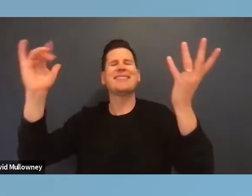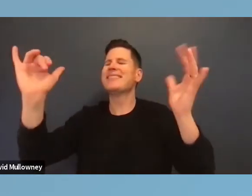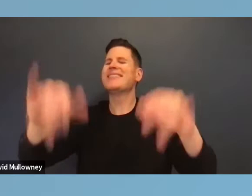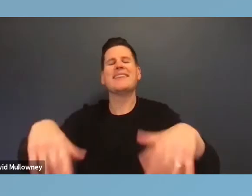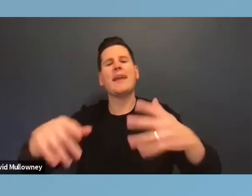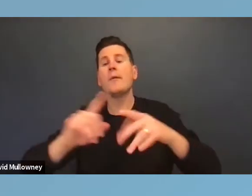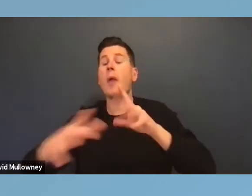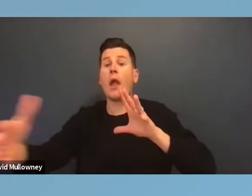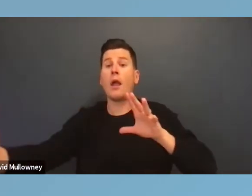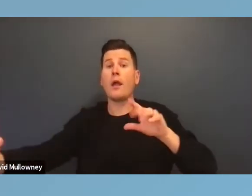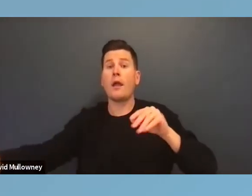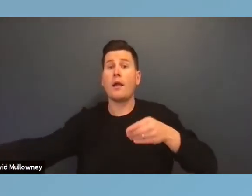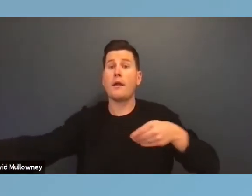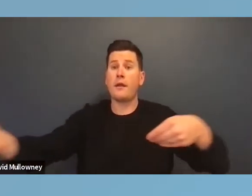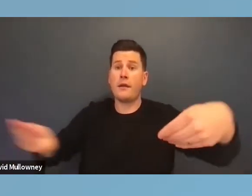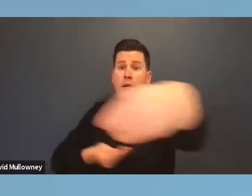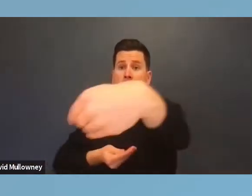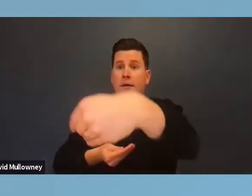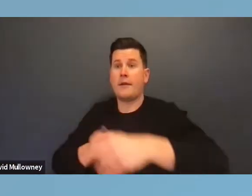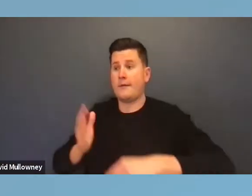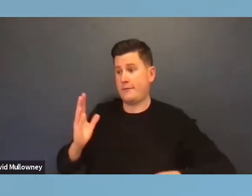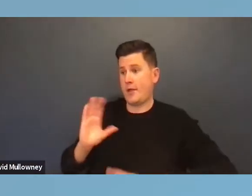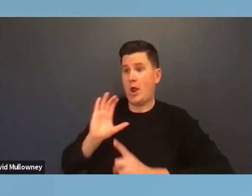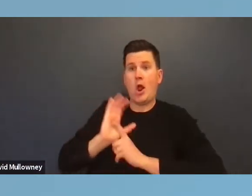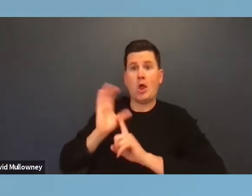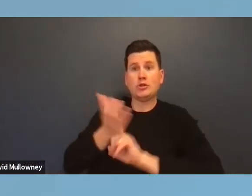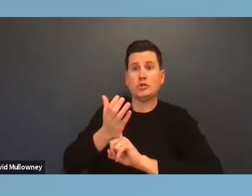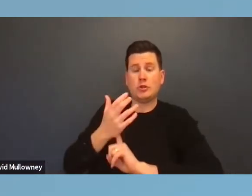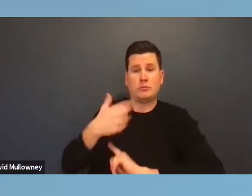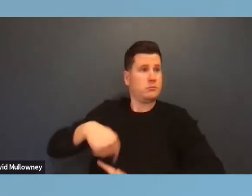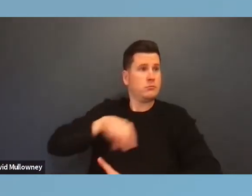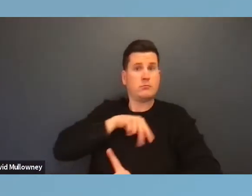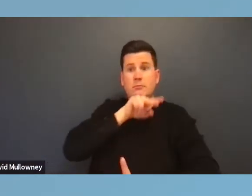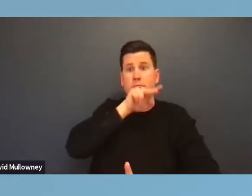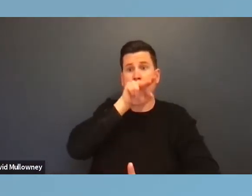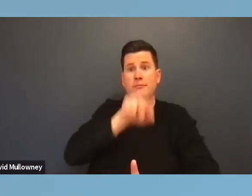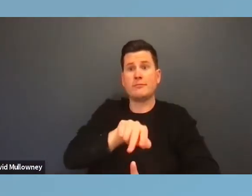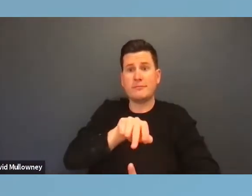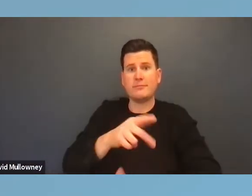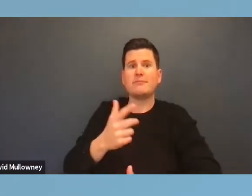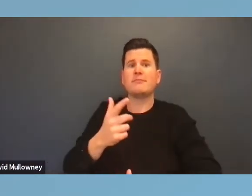hearing level, all of those things.